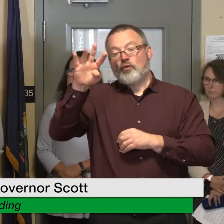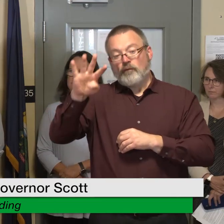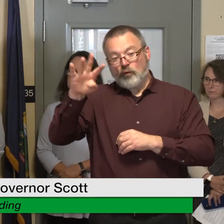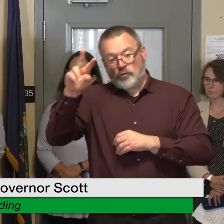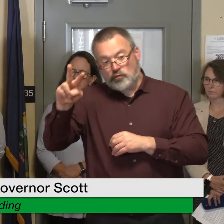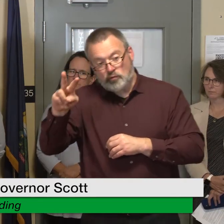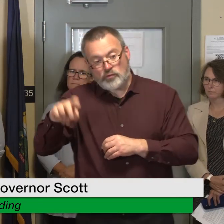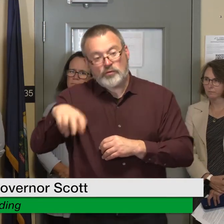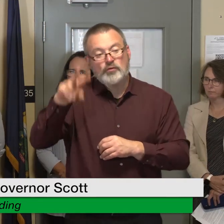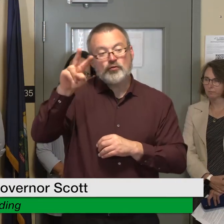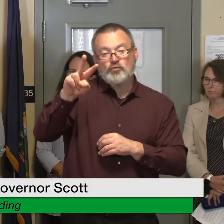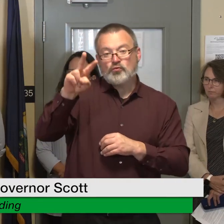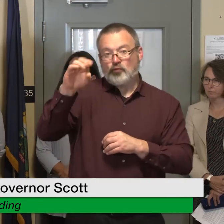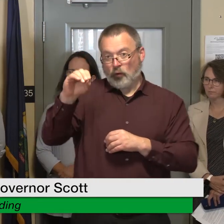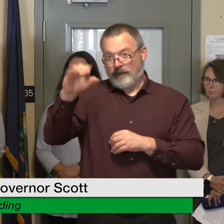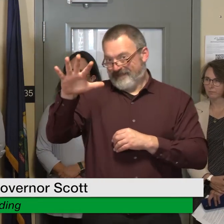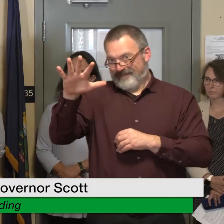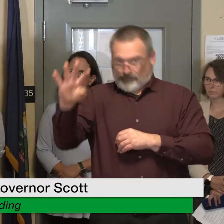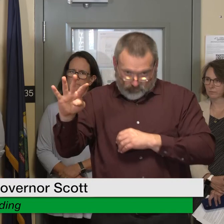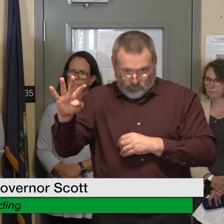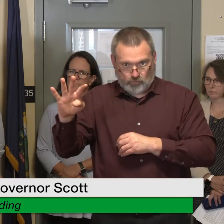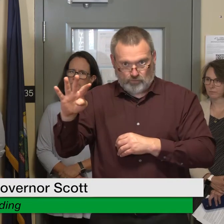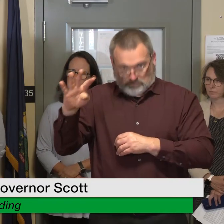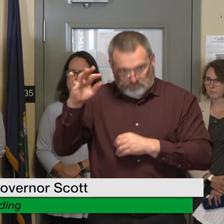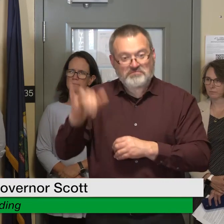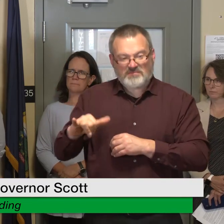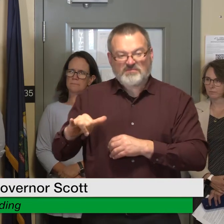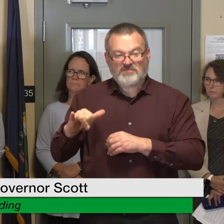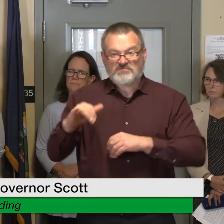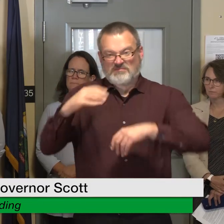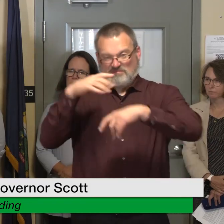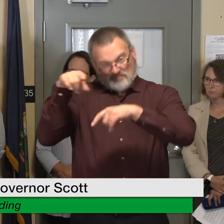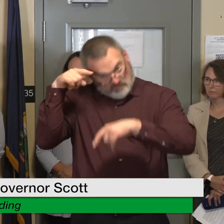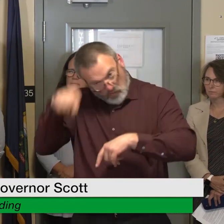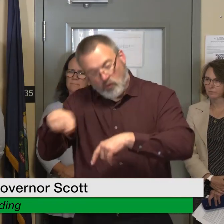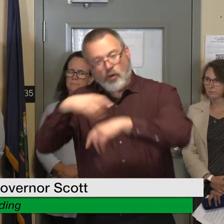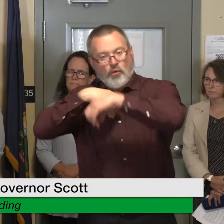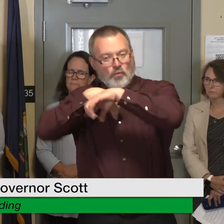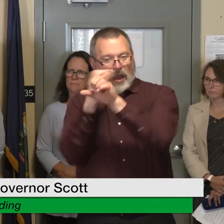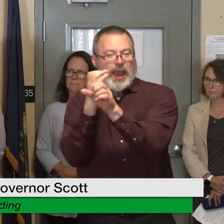802-242-2054. You can also go to crisiscleanup.org.